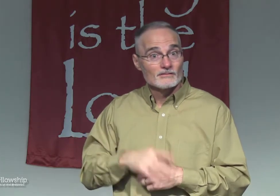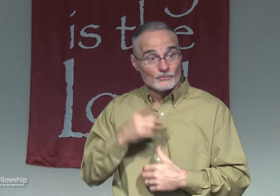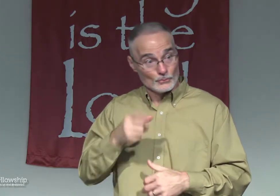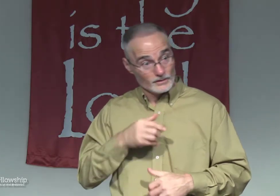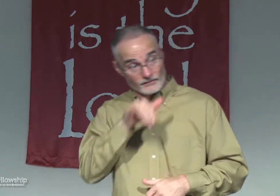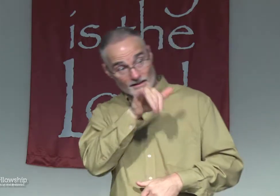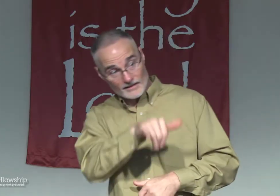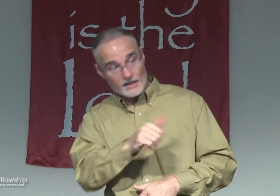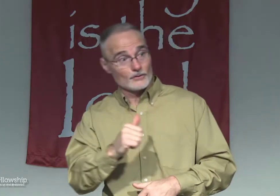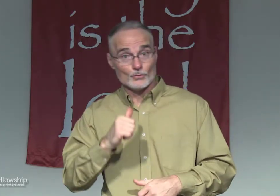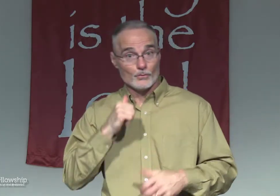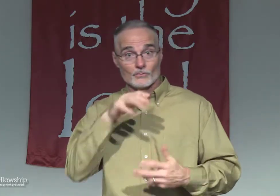that passage?